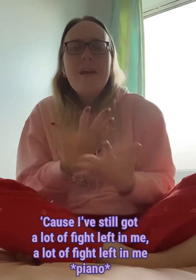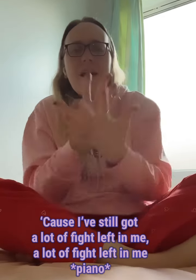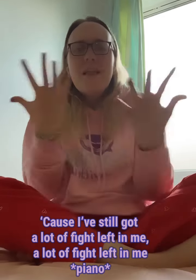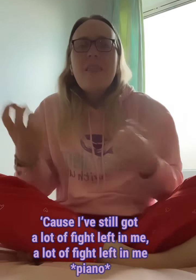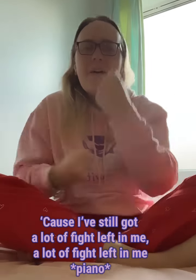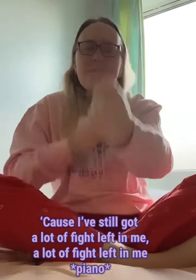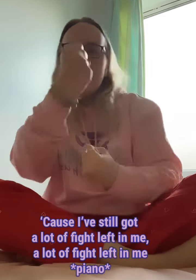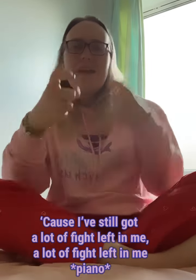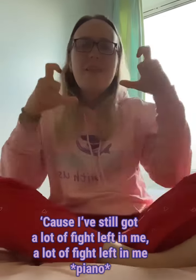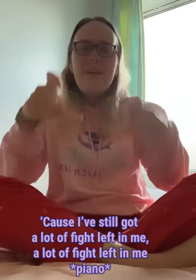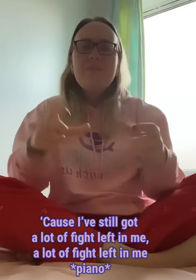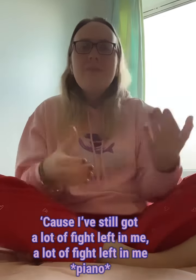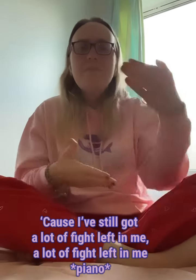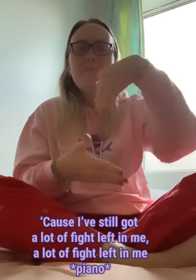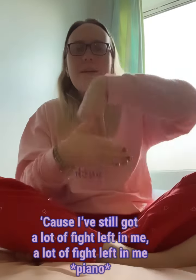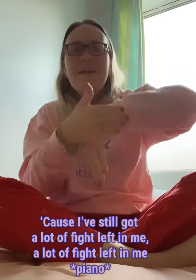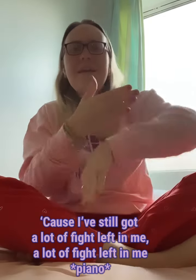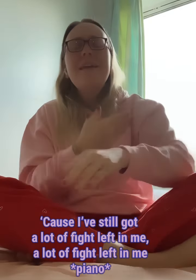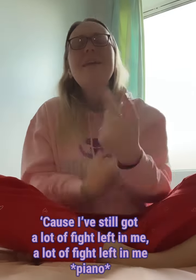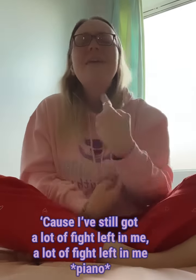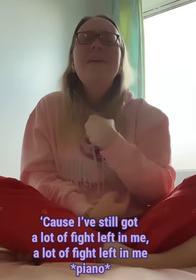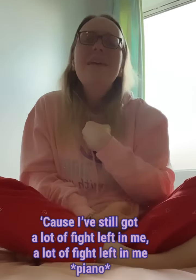A lot of fight left in me.